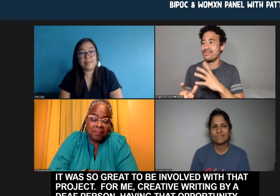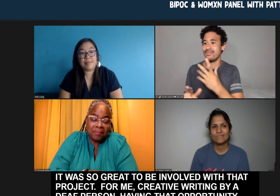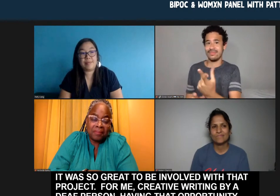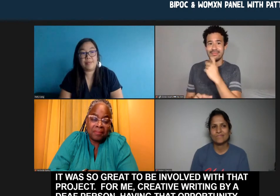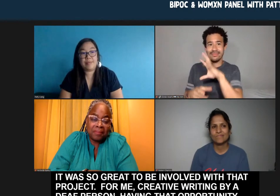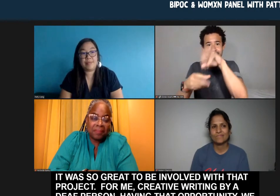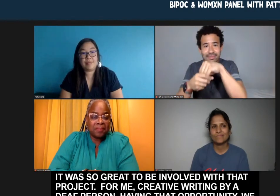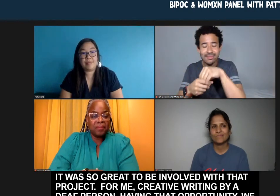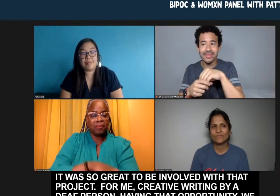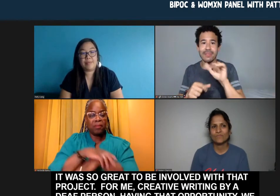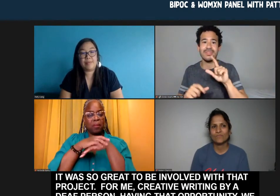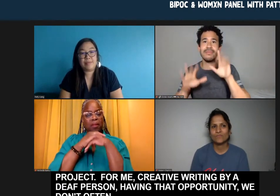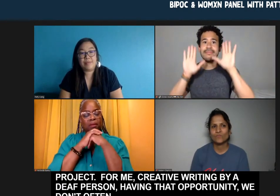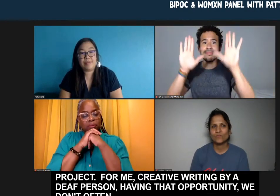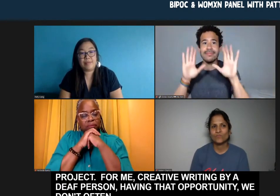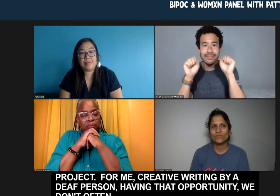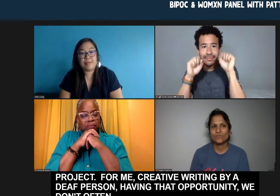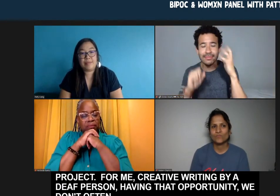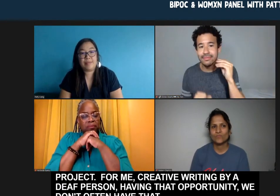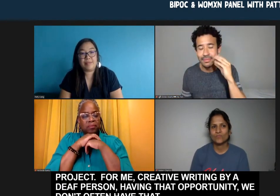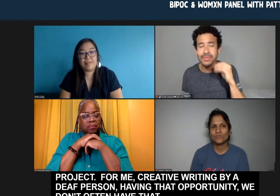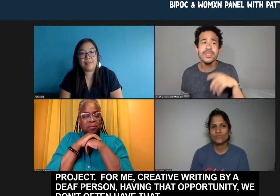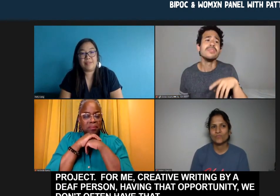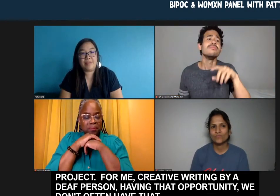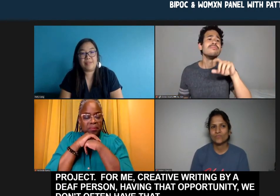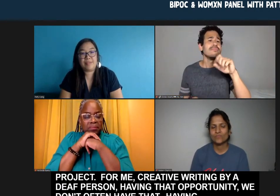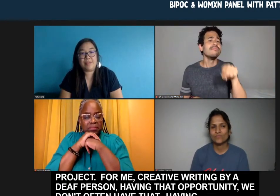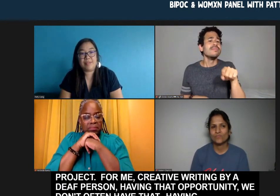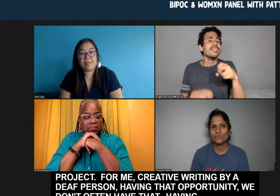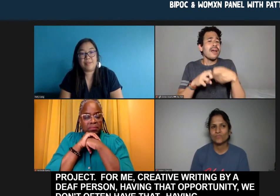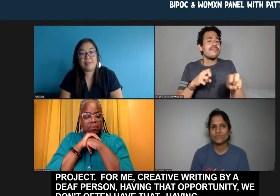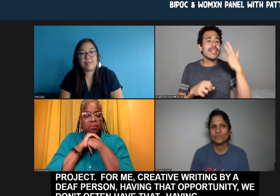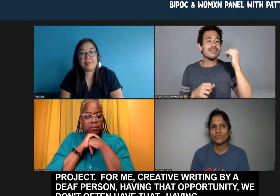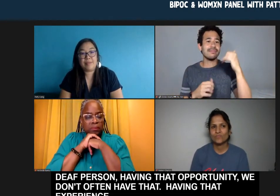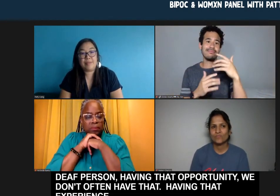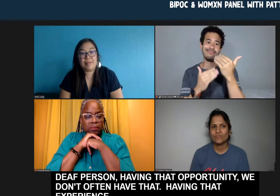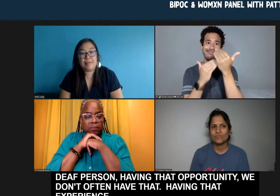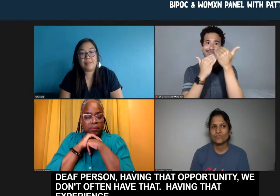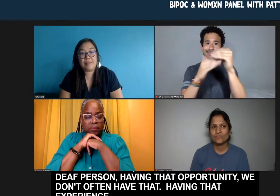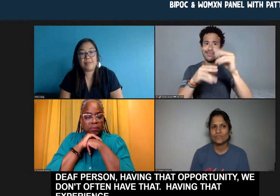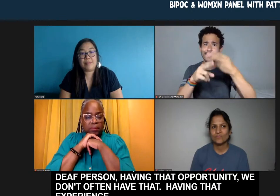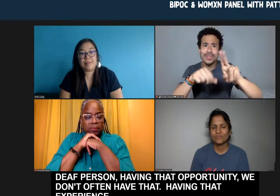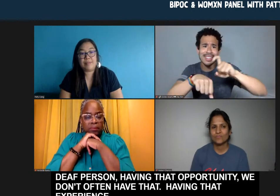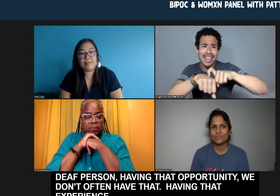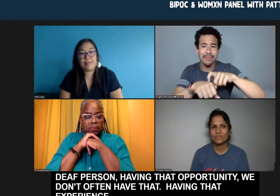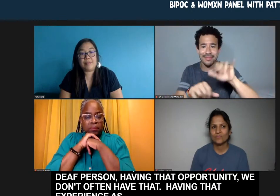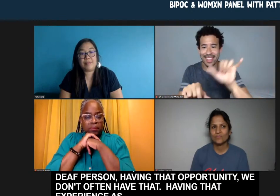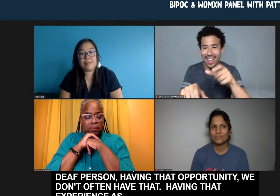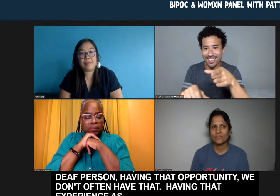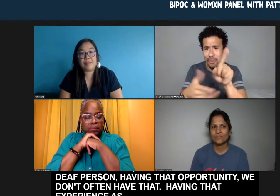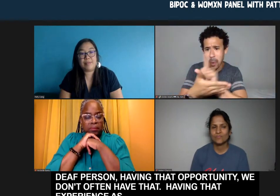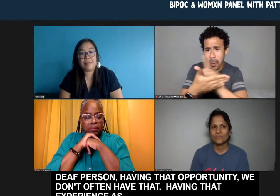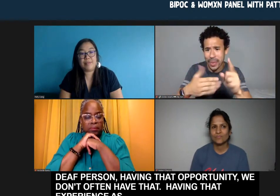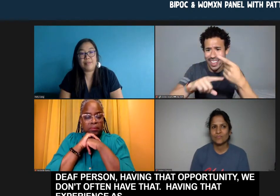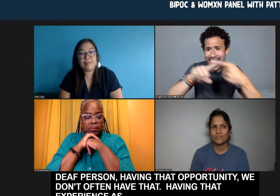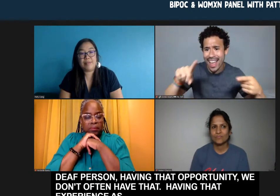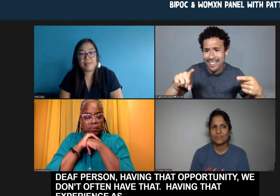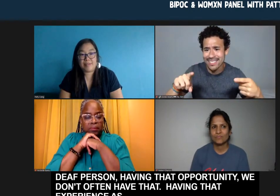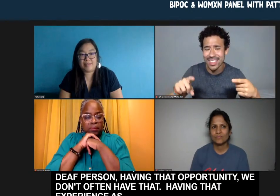an Asian woman, deaf, it was such an amazing experience to be a part of that. And it was difficult because it was such a short time. We only had a